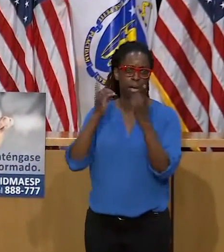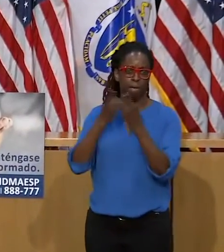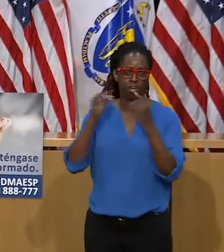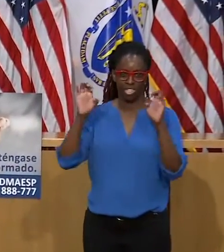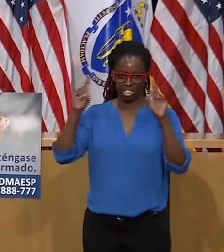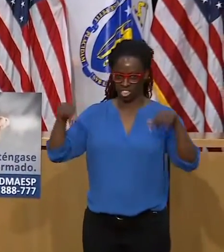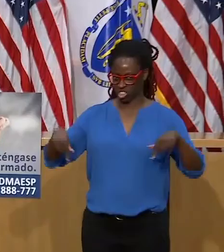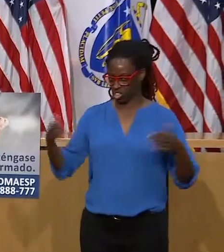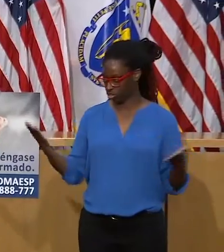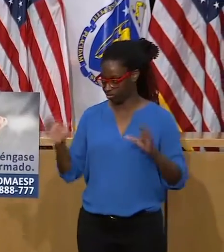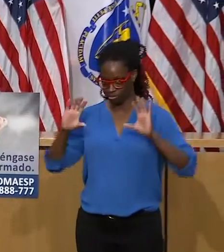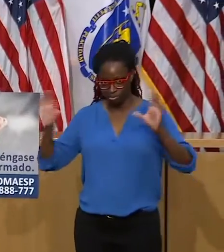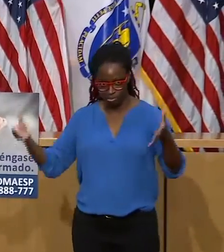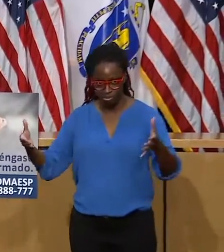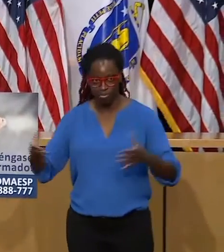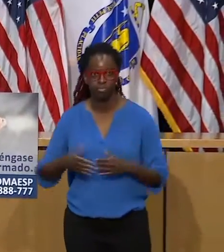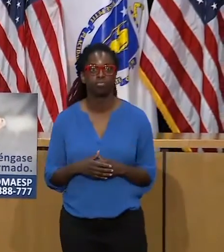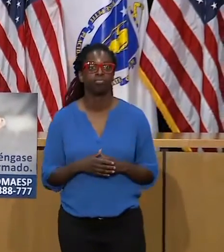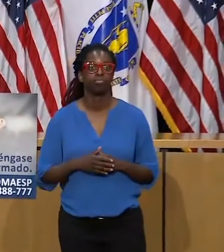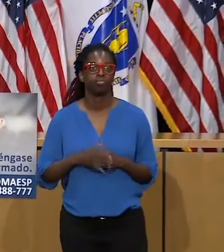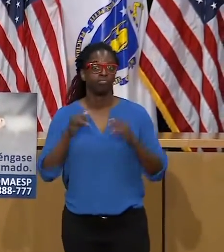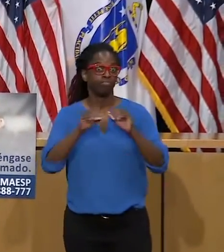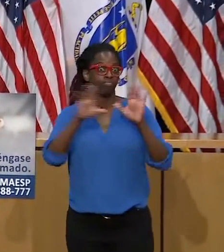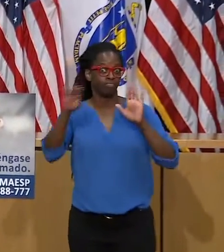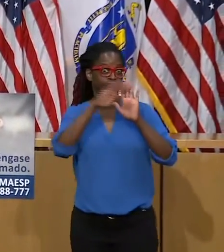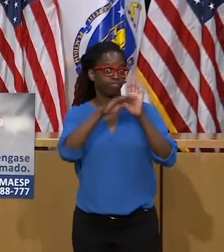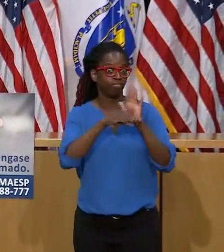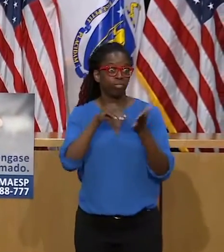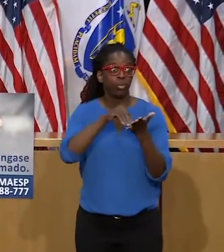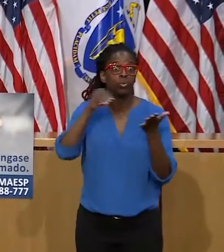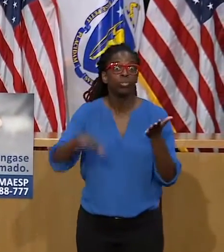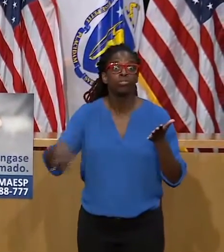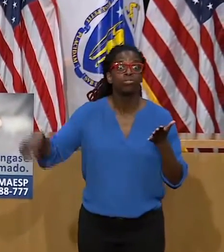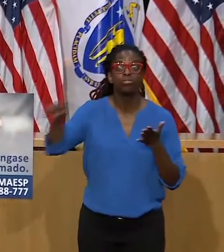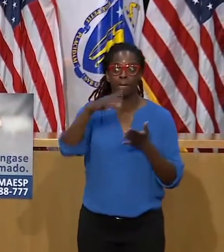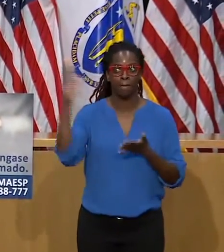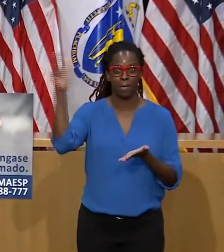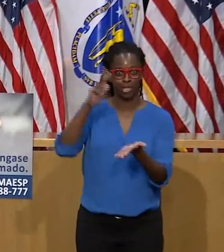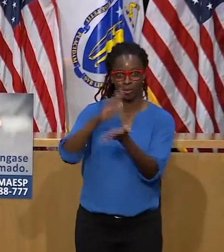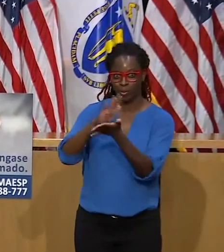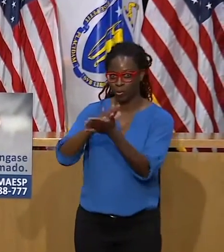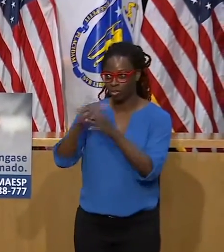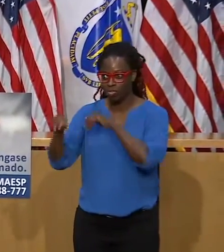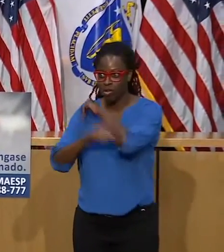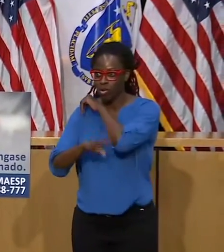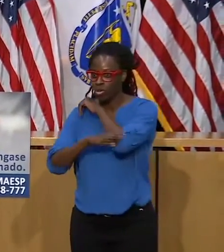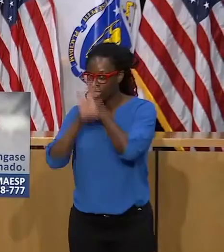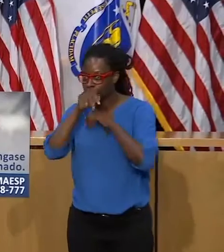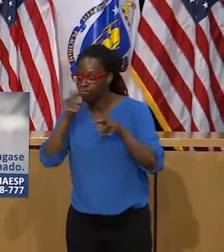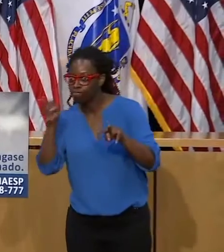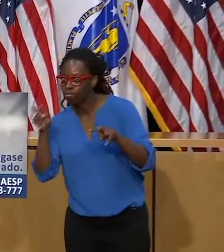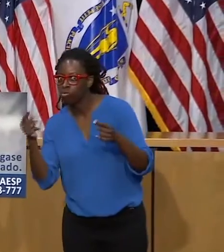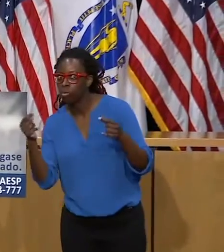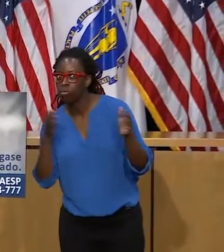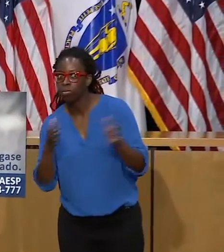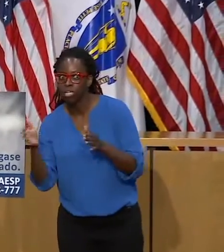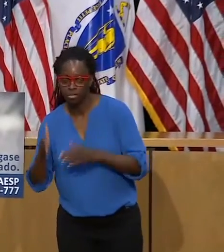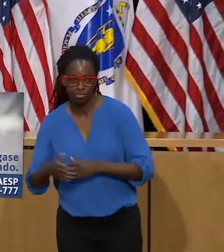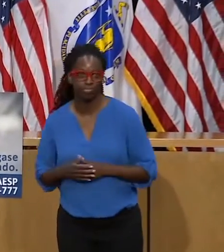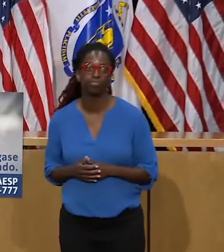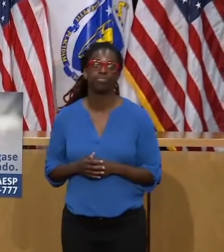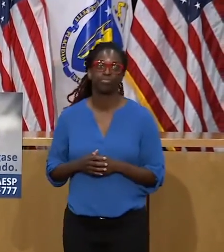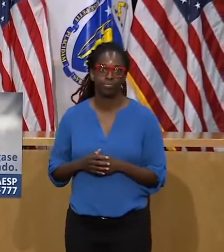fall. Before getting into more details, I'd like to begin by providing an update on COVID-19 testing cases